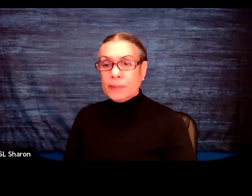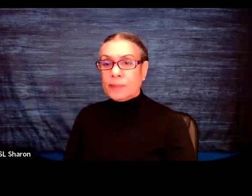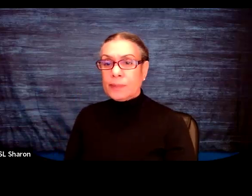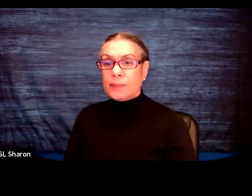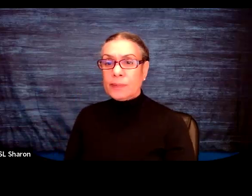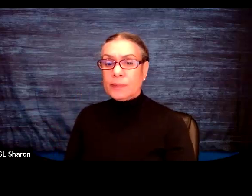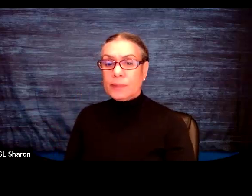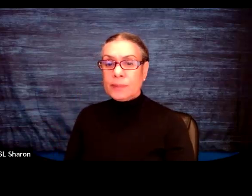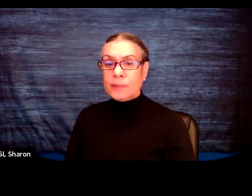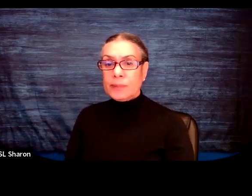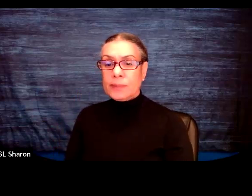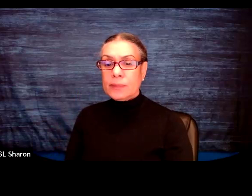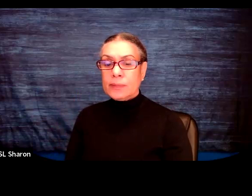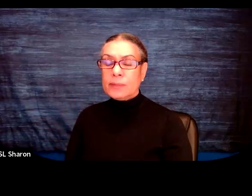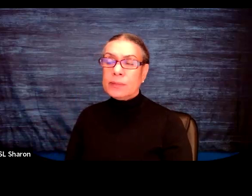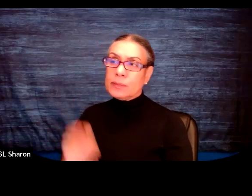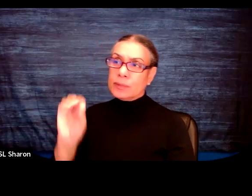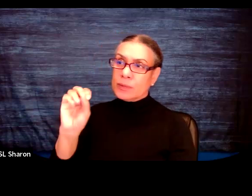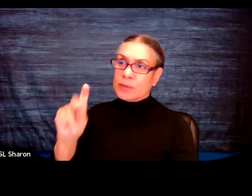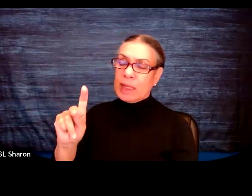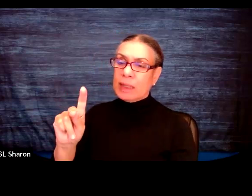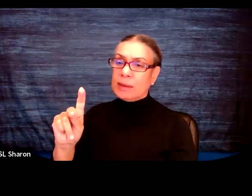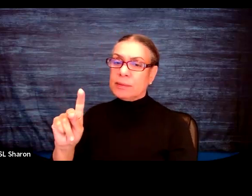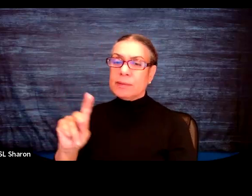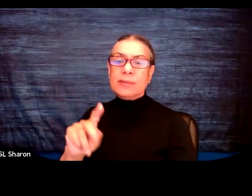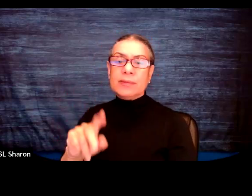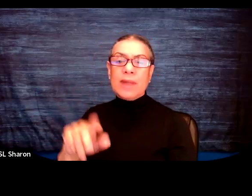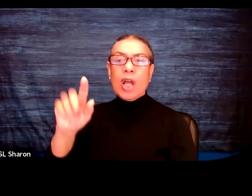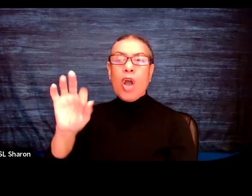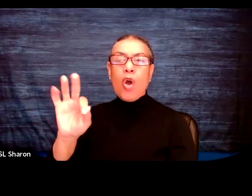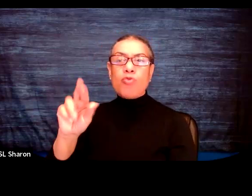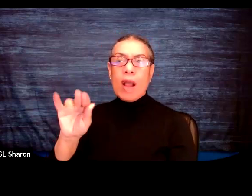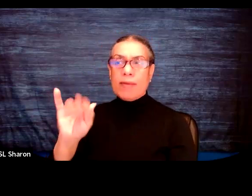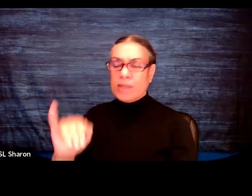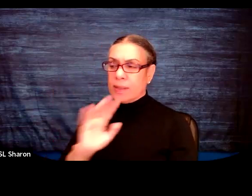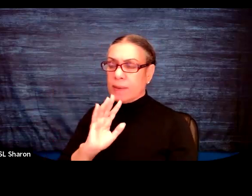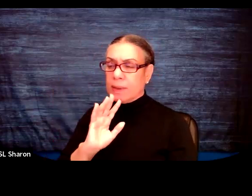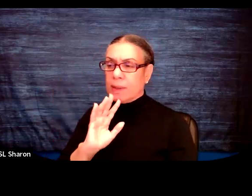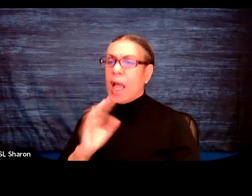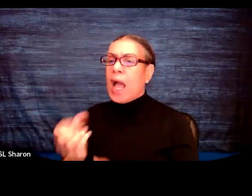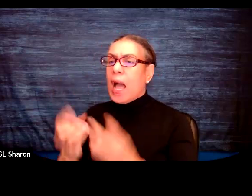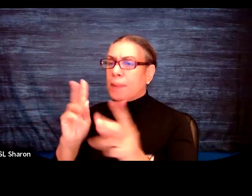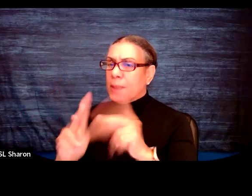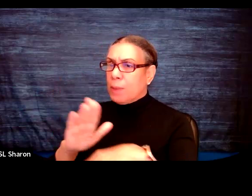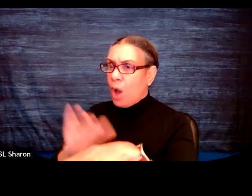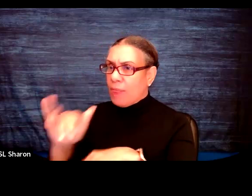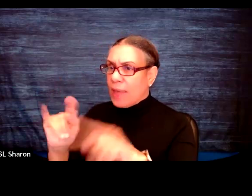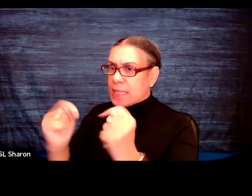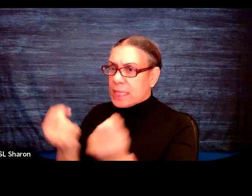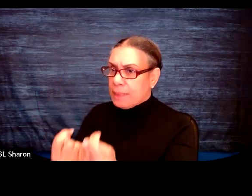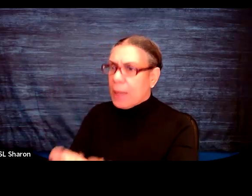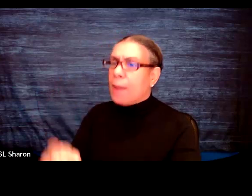grupo? So lastly, how many people are on this team? ¿Es un